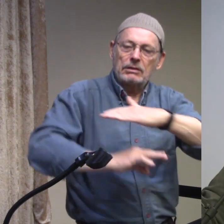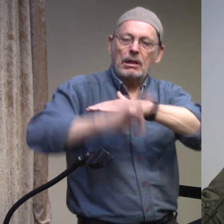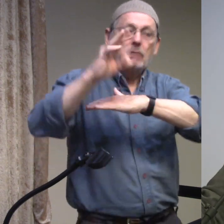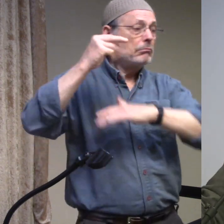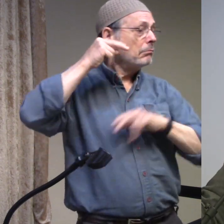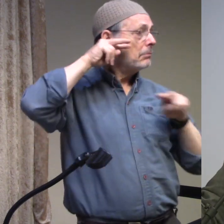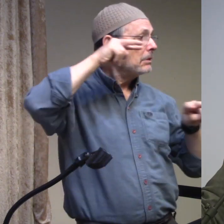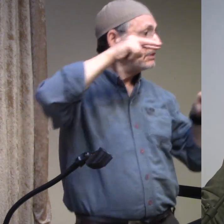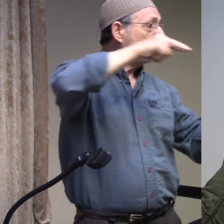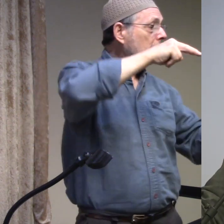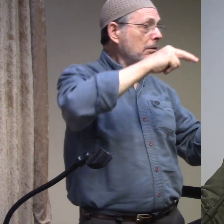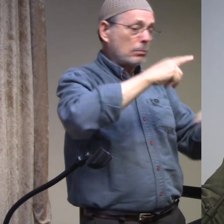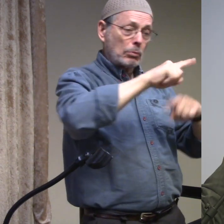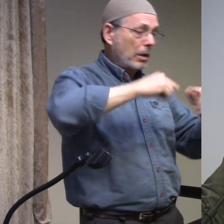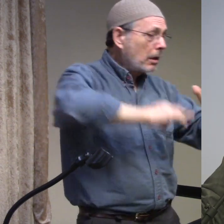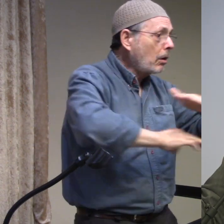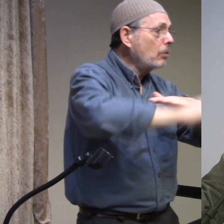sets.